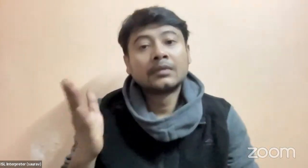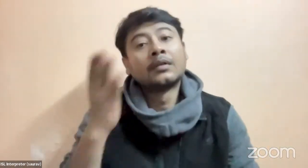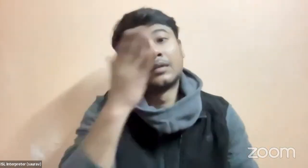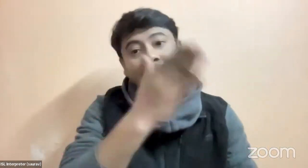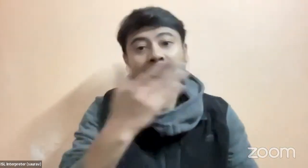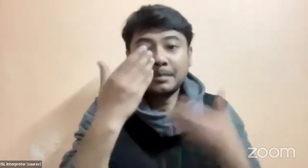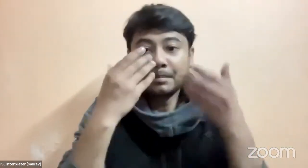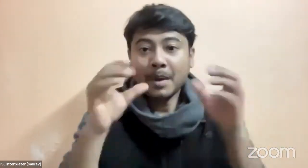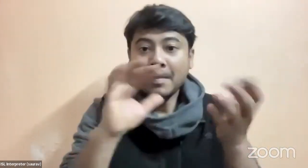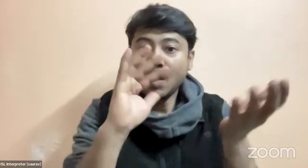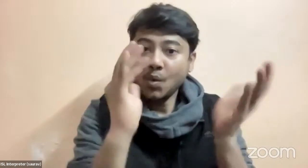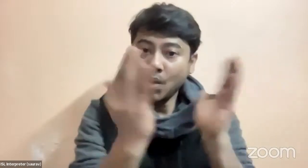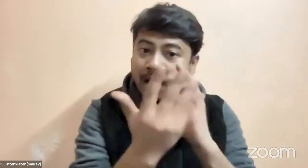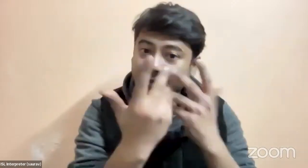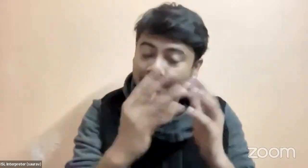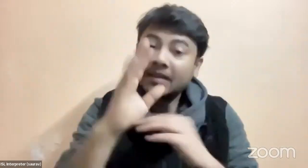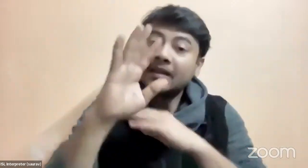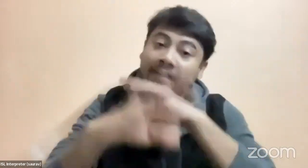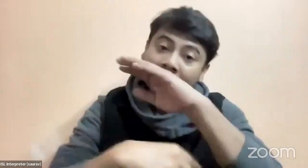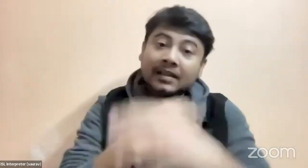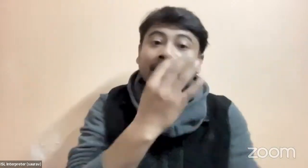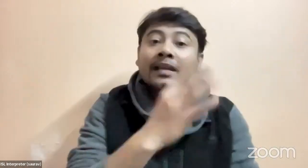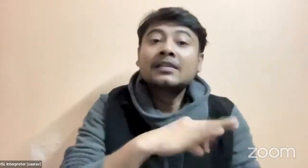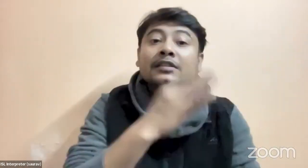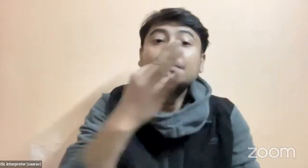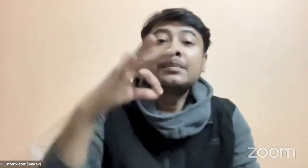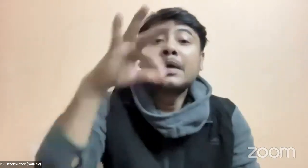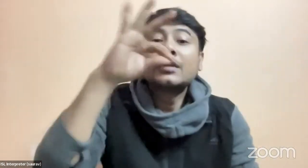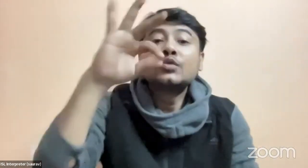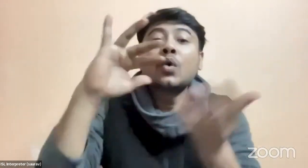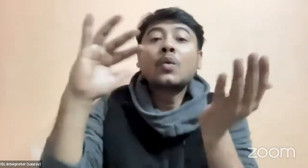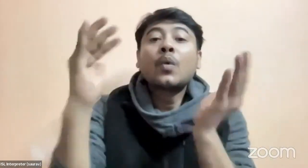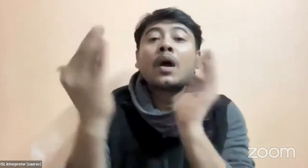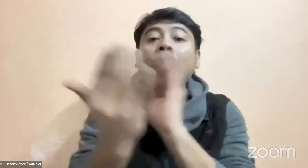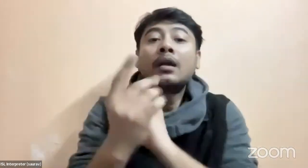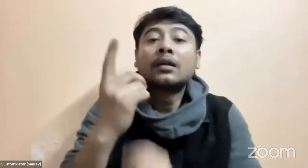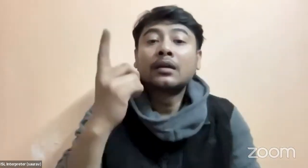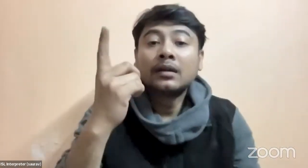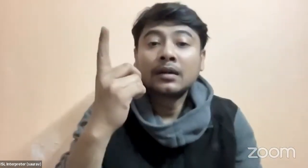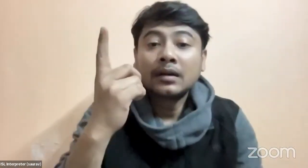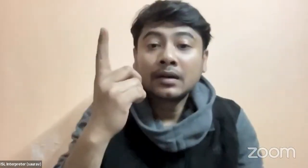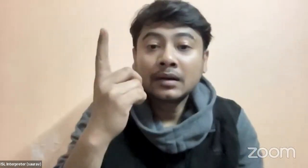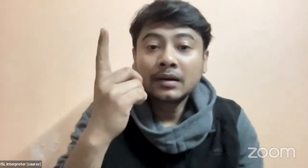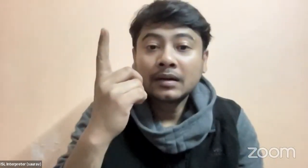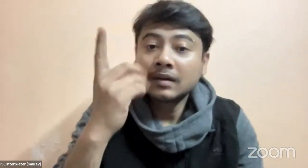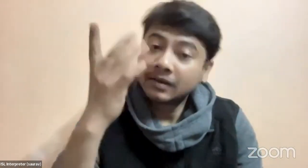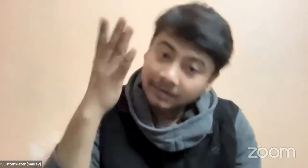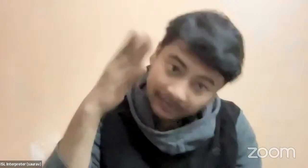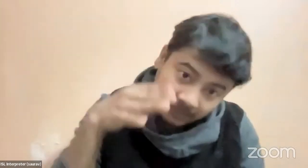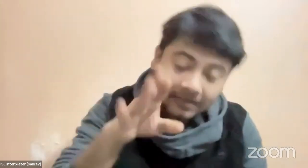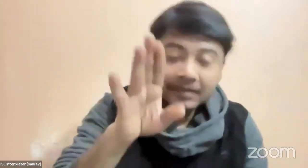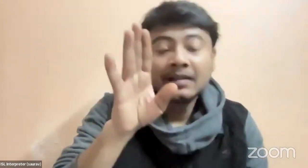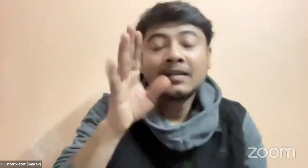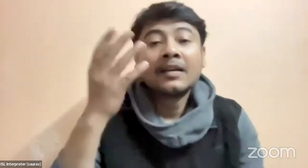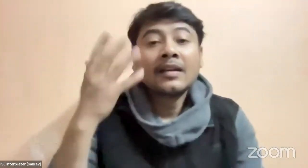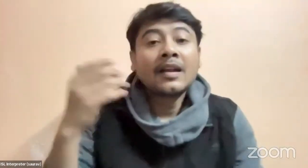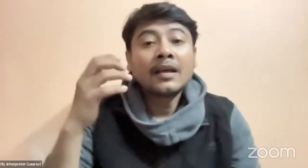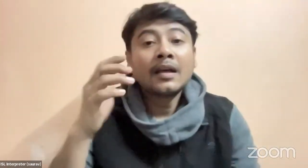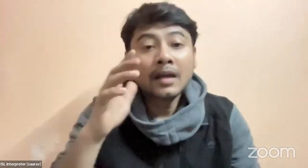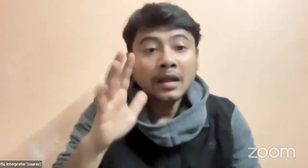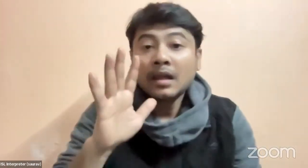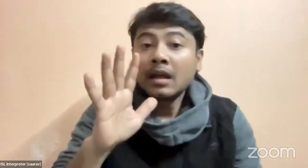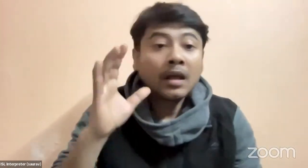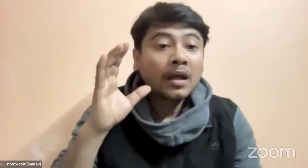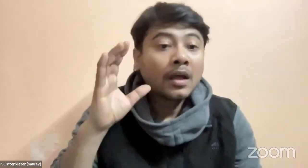Narad Muni, when he goes to spiritual world, in spiritual world there is a separate loka, there is a separate planet in which Lord Gauranga